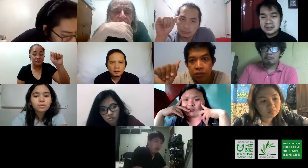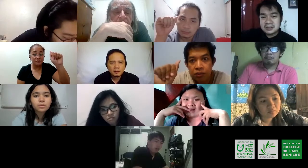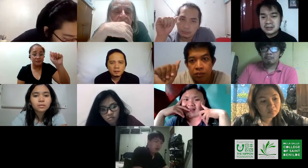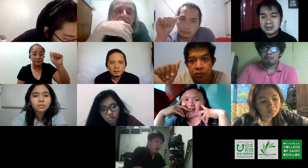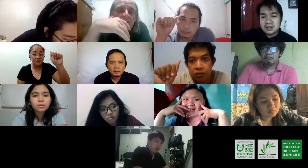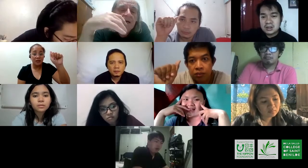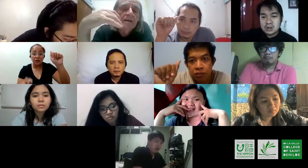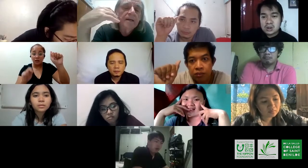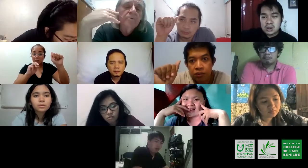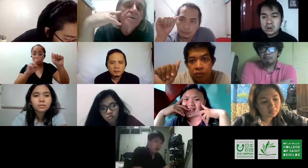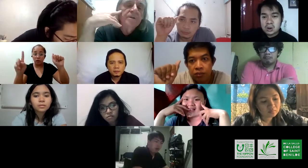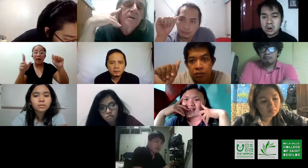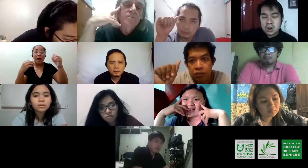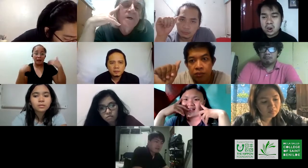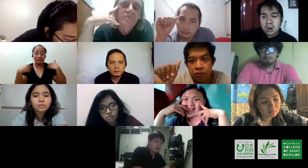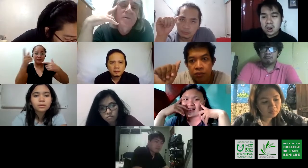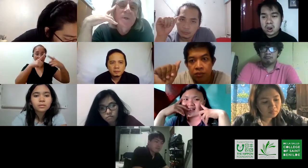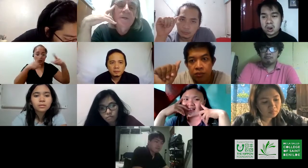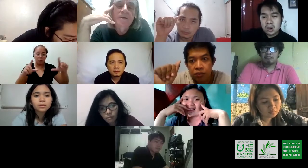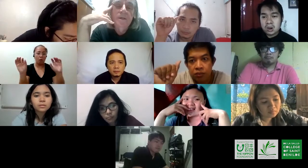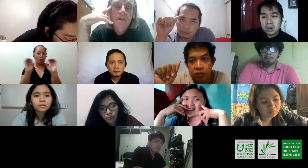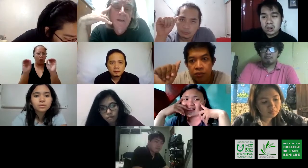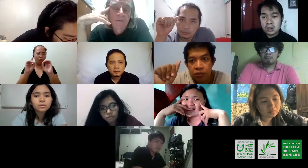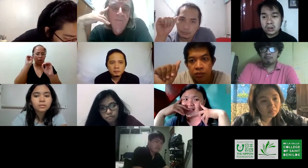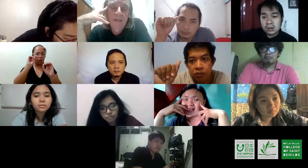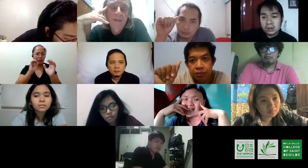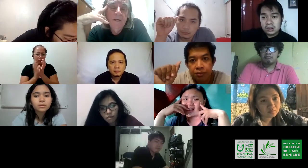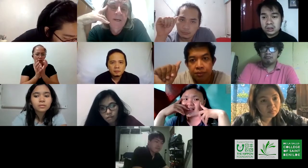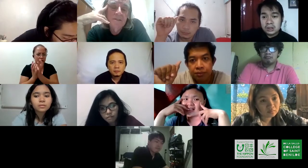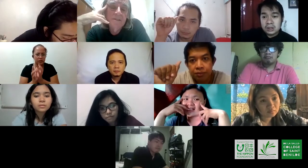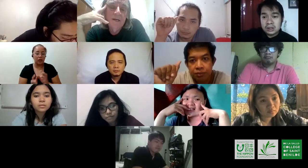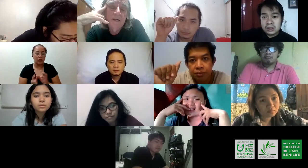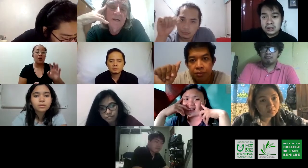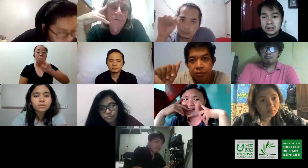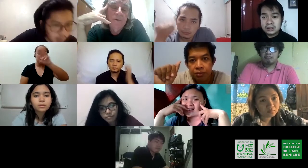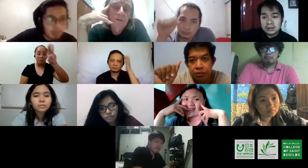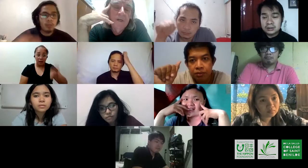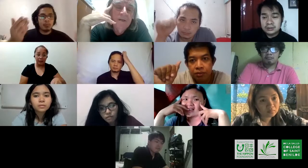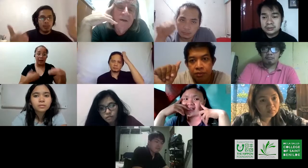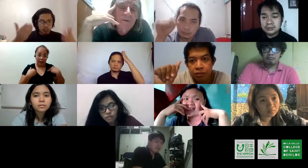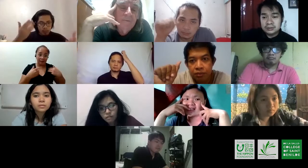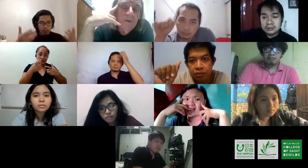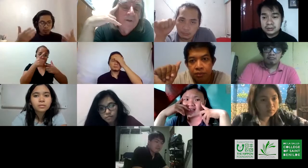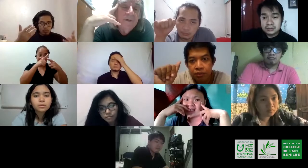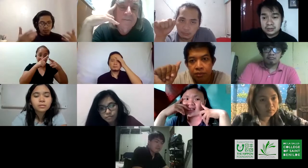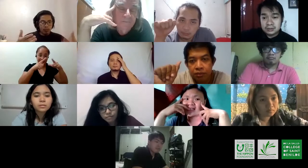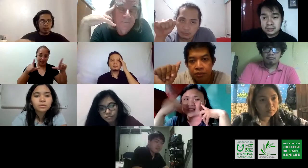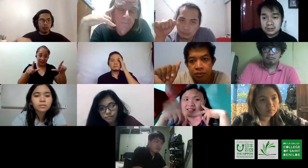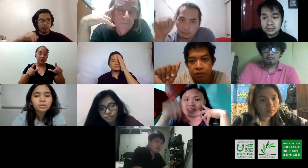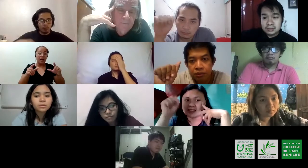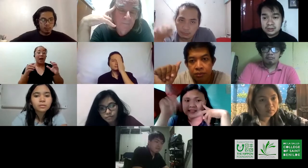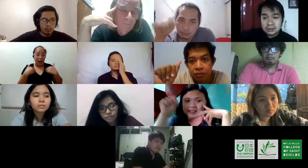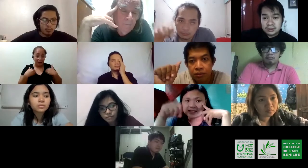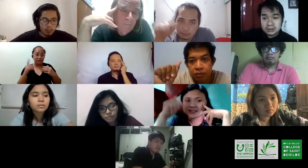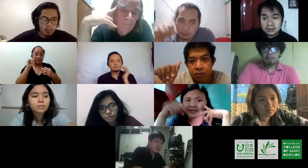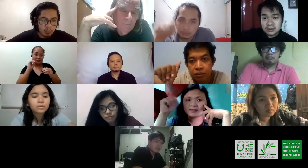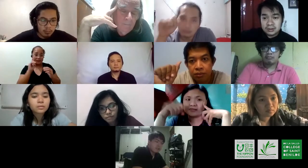Martha's Vineyard has a sign language and no deaf community. Manila has a sign language and a deaf community.